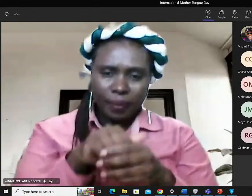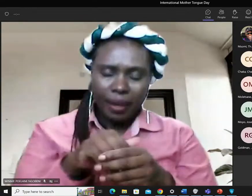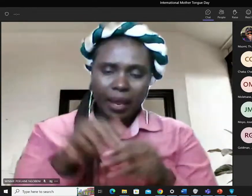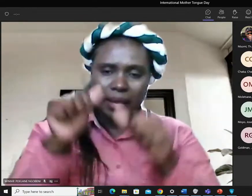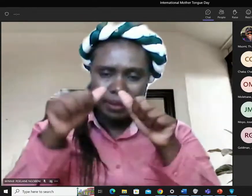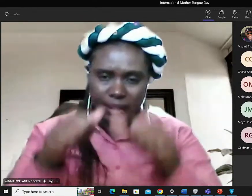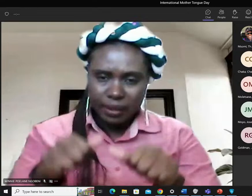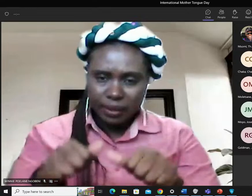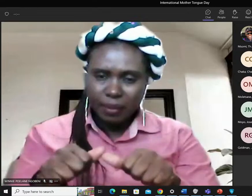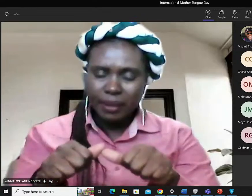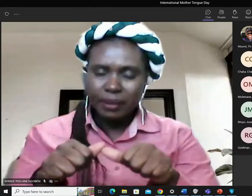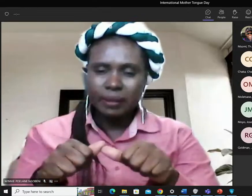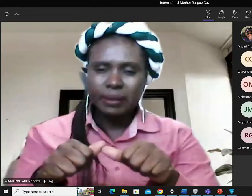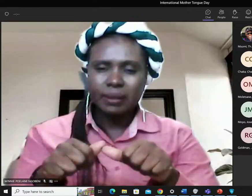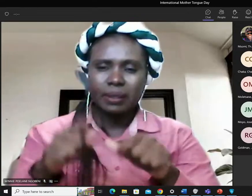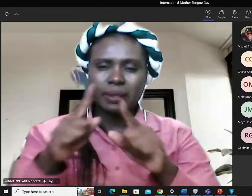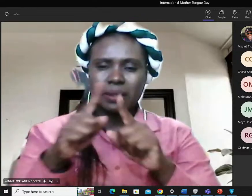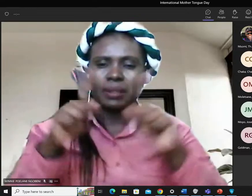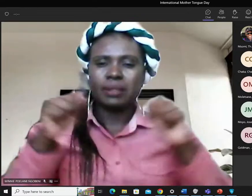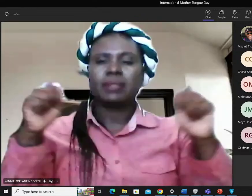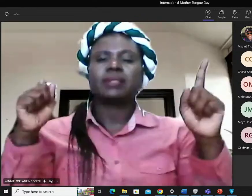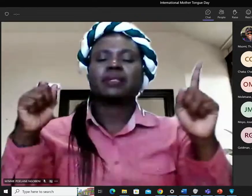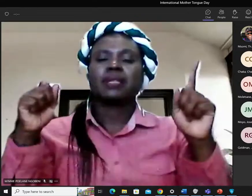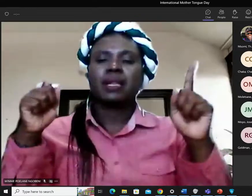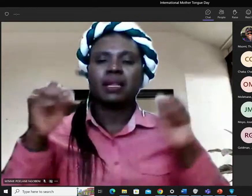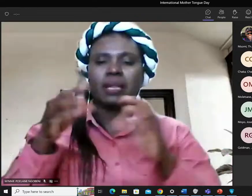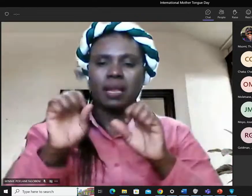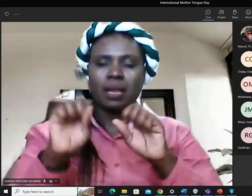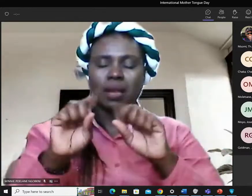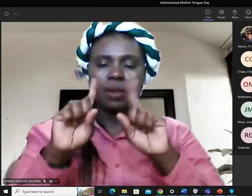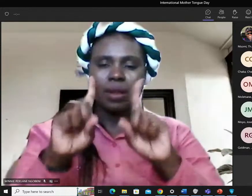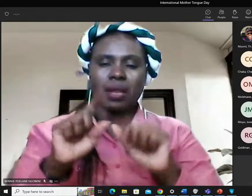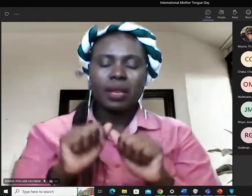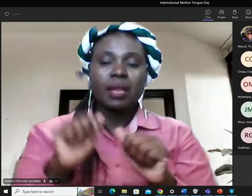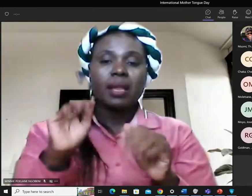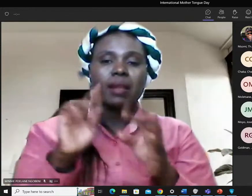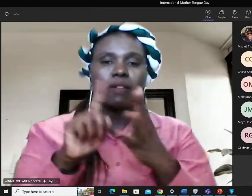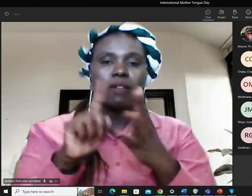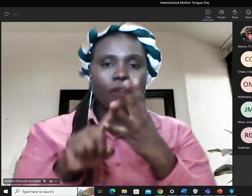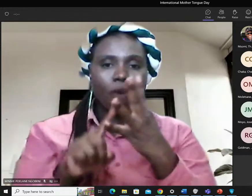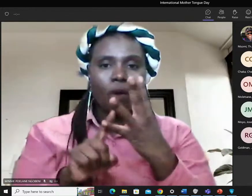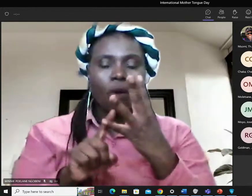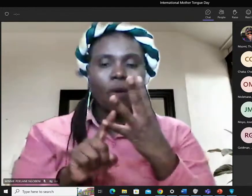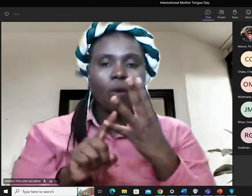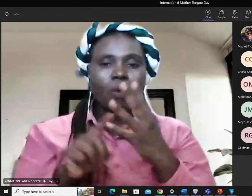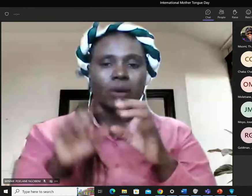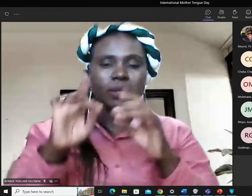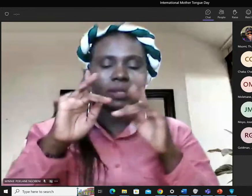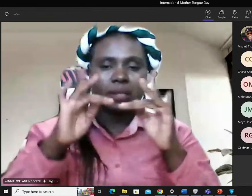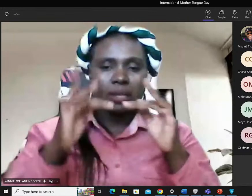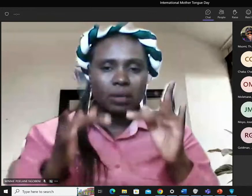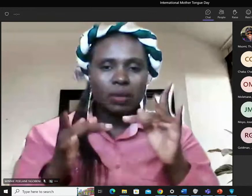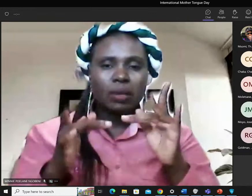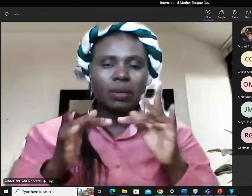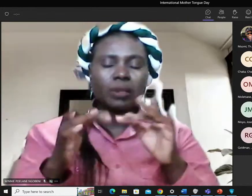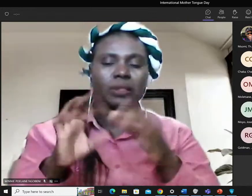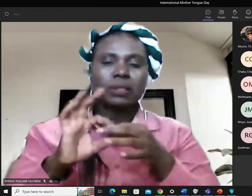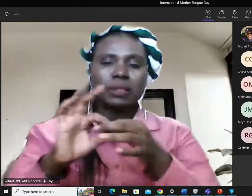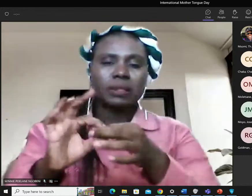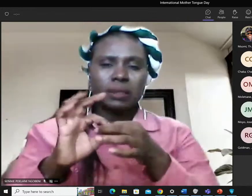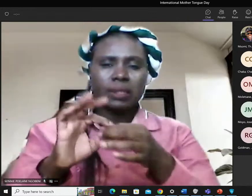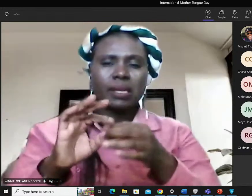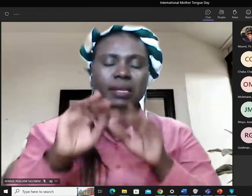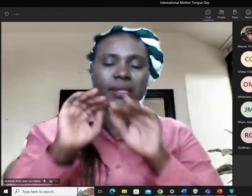assessment in distance education, that's learning unit 3, and then learning unit 4 is technology integration in our teaching and